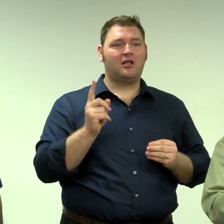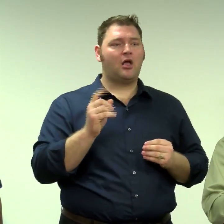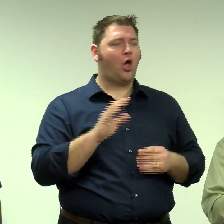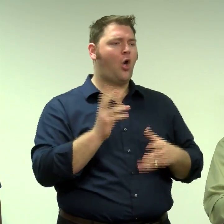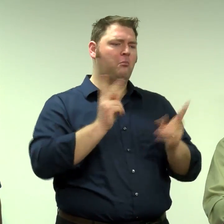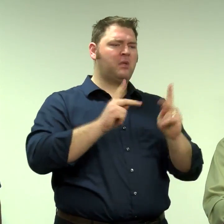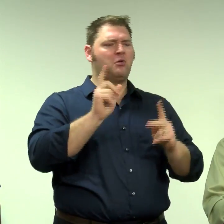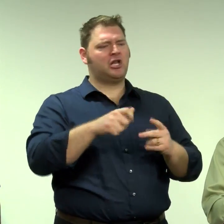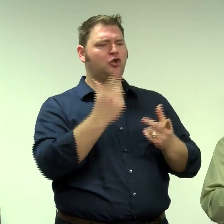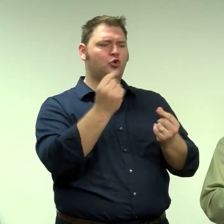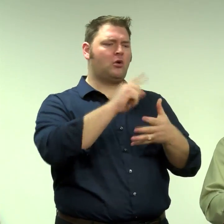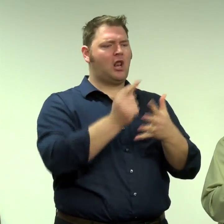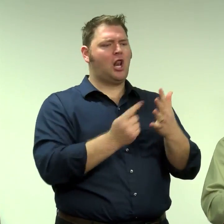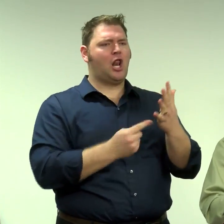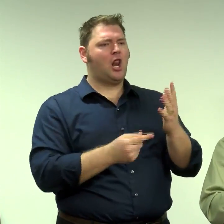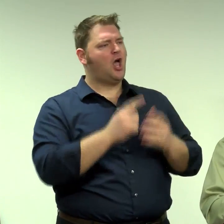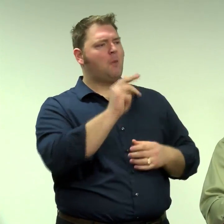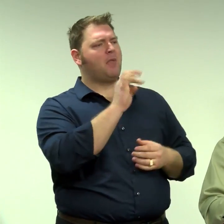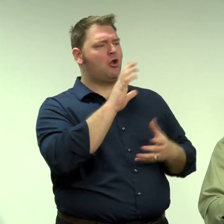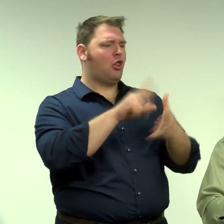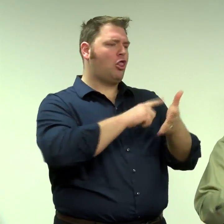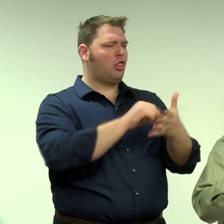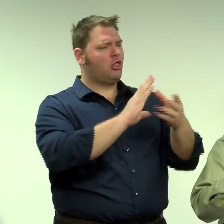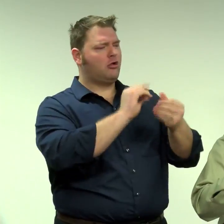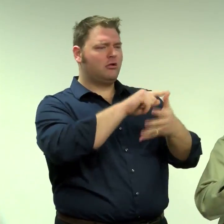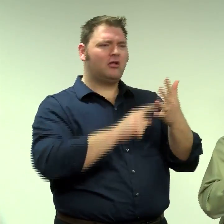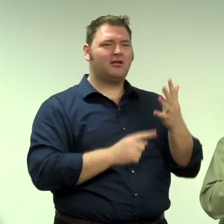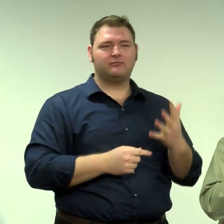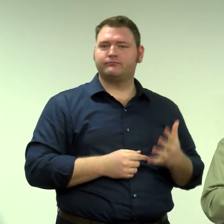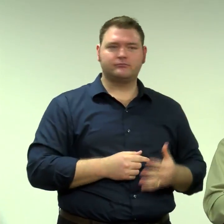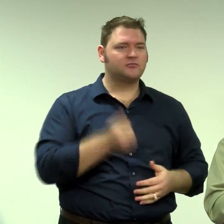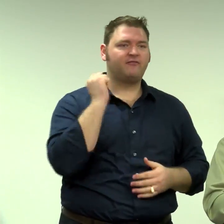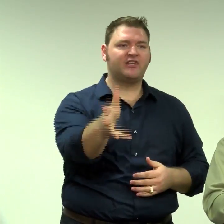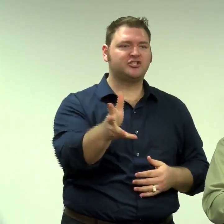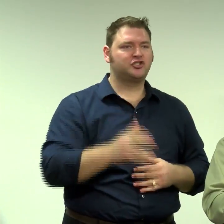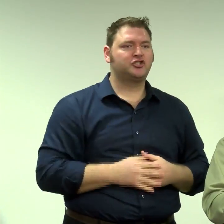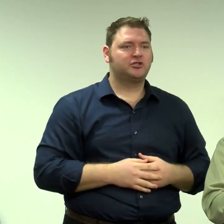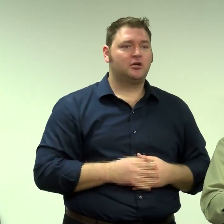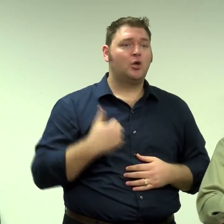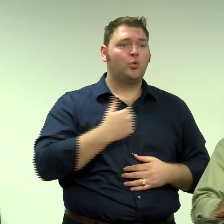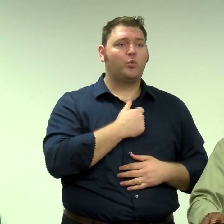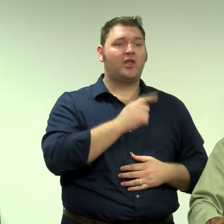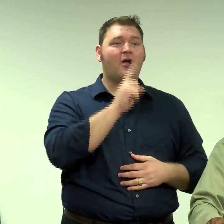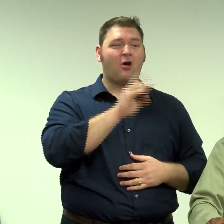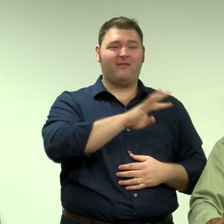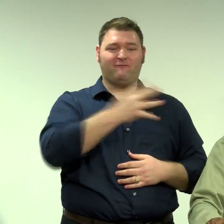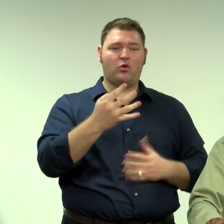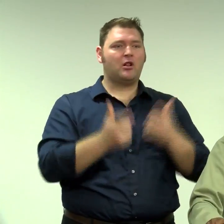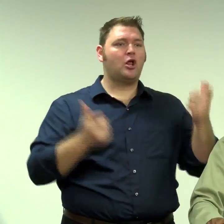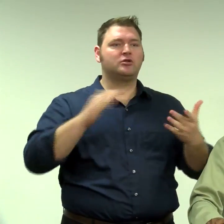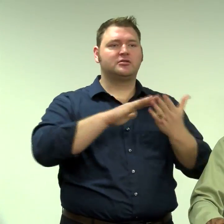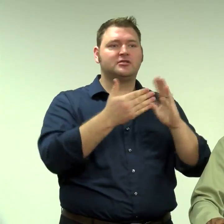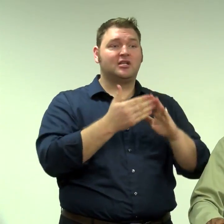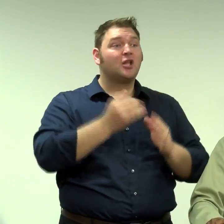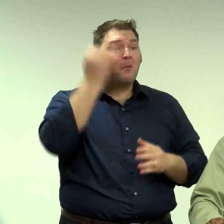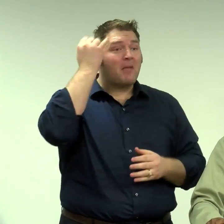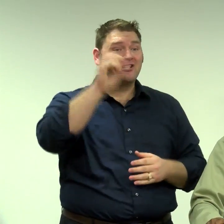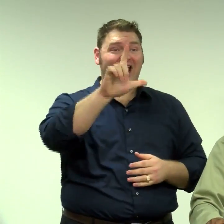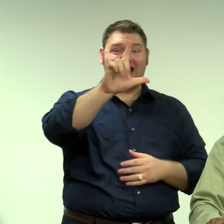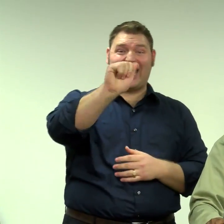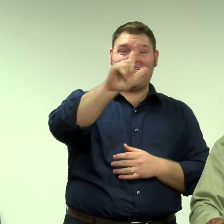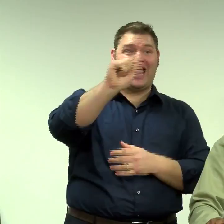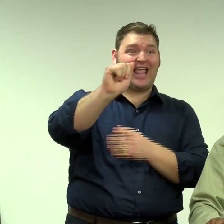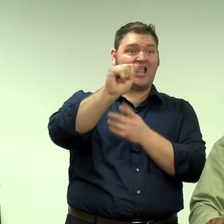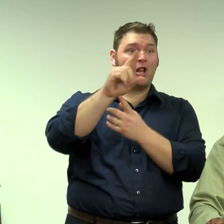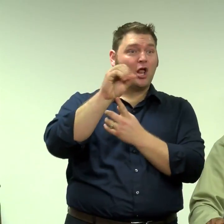their needs are being met. This is the city of Houston. We are the fourth largest city. Can you imagine a city like LA or